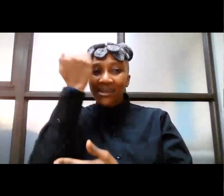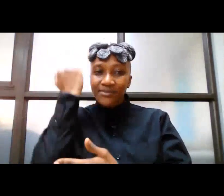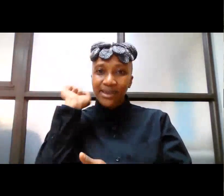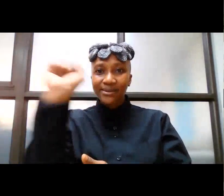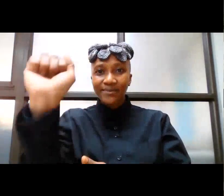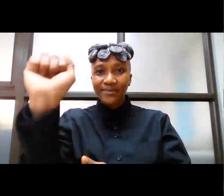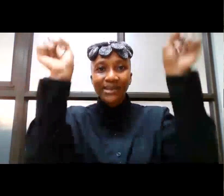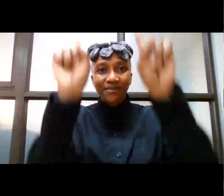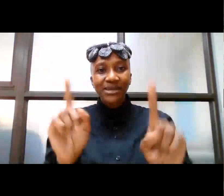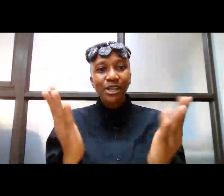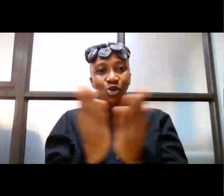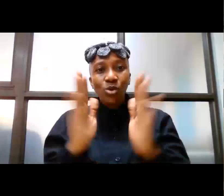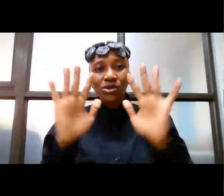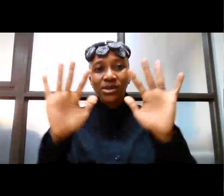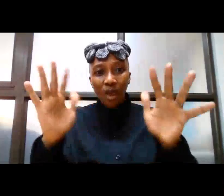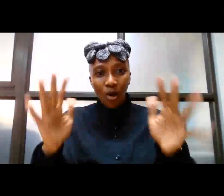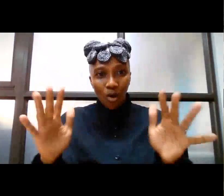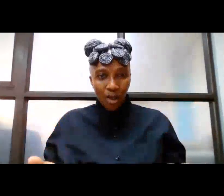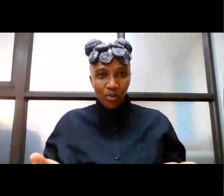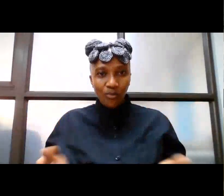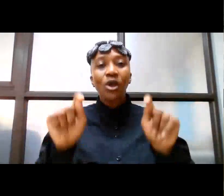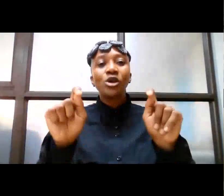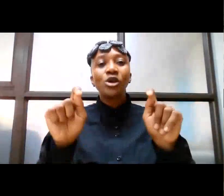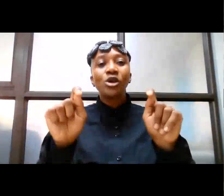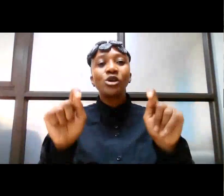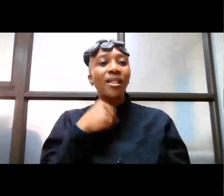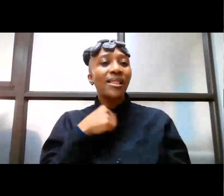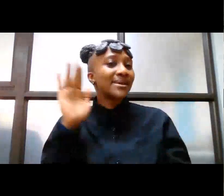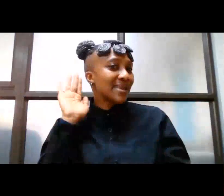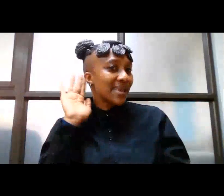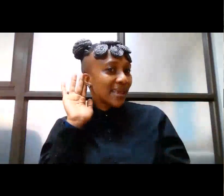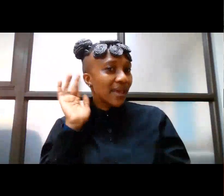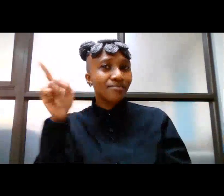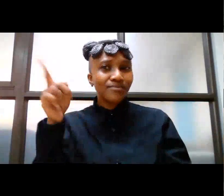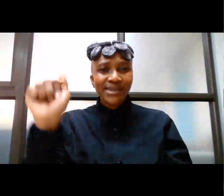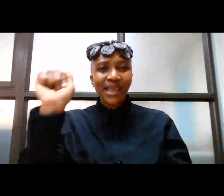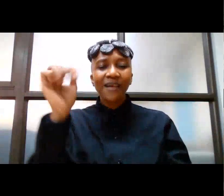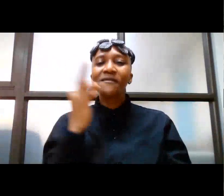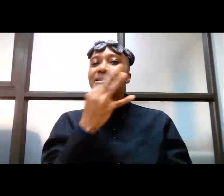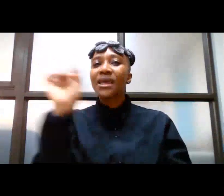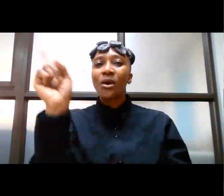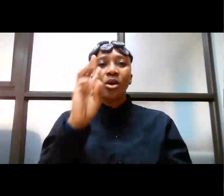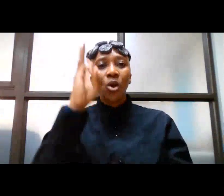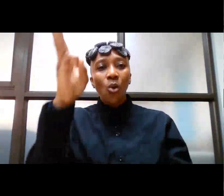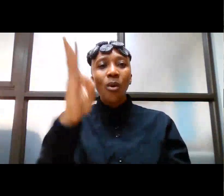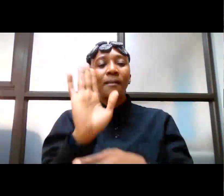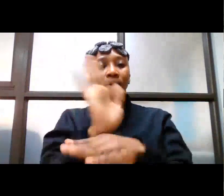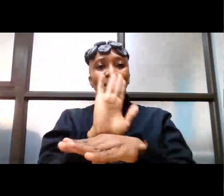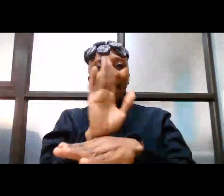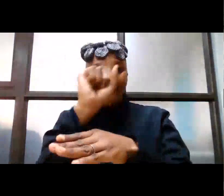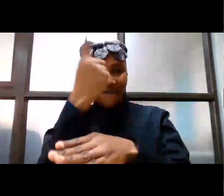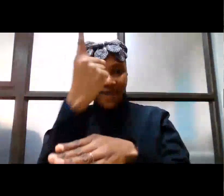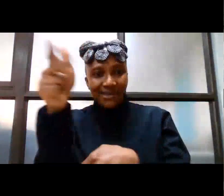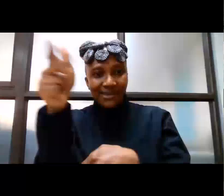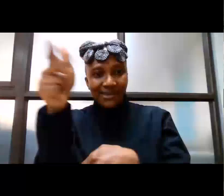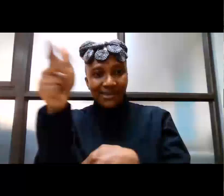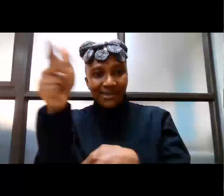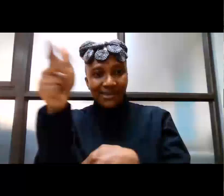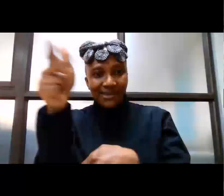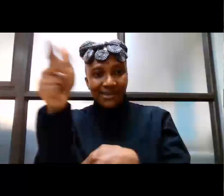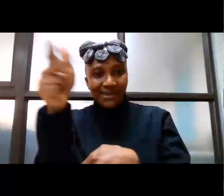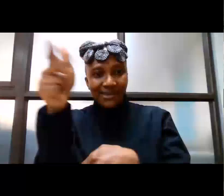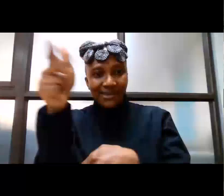schools. So let's hear what he has to say. So we'll play them back to back, and then we'll now come to the discussion